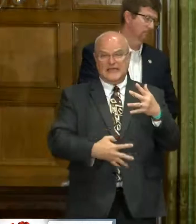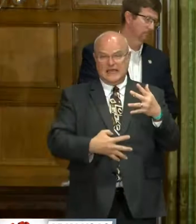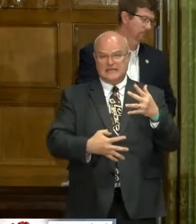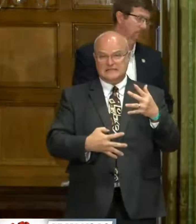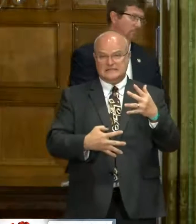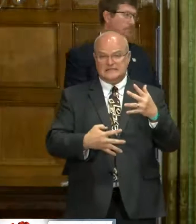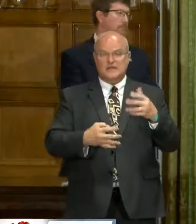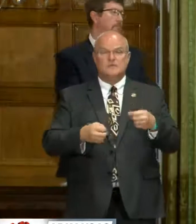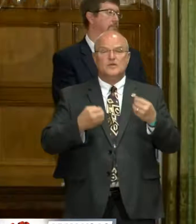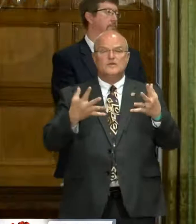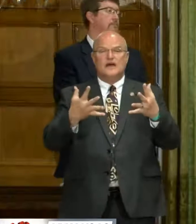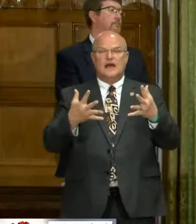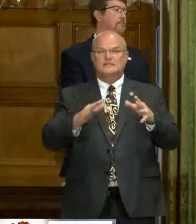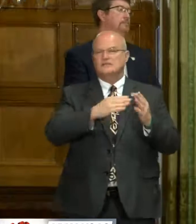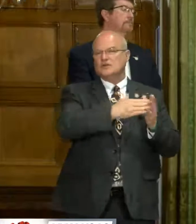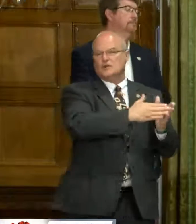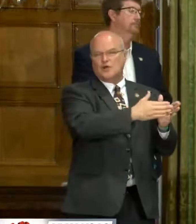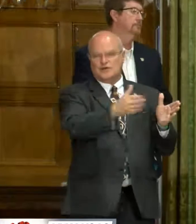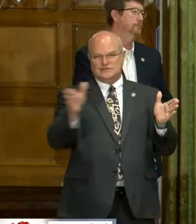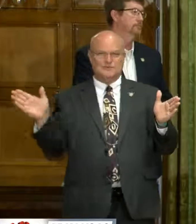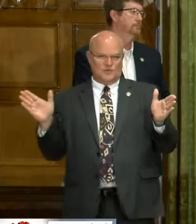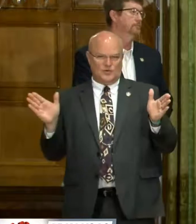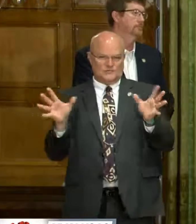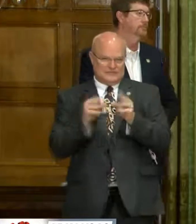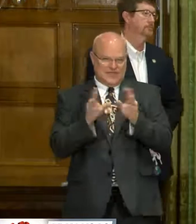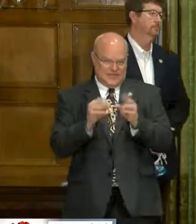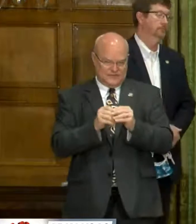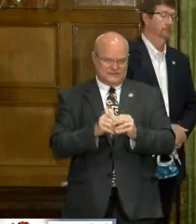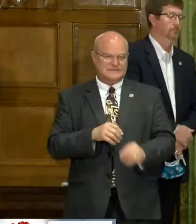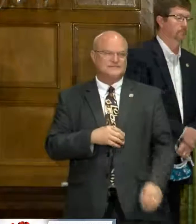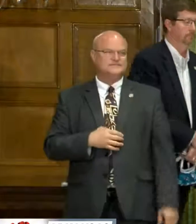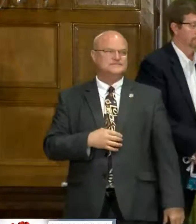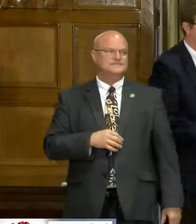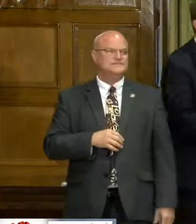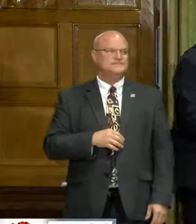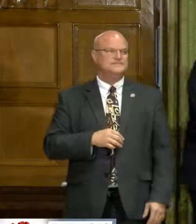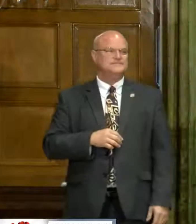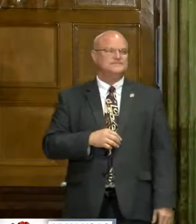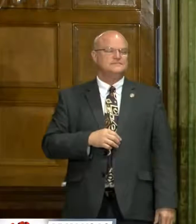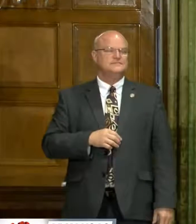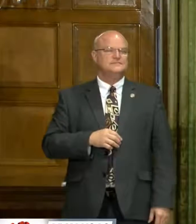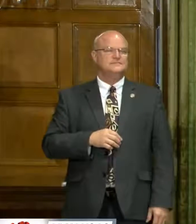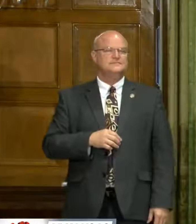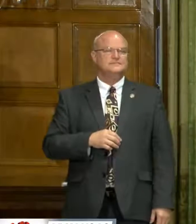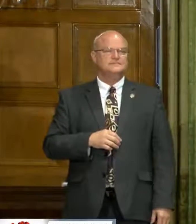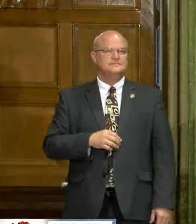guidelines provide across the board in terms of gatherings.